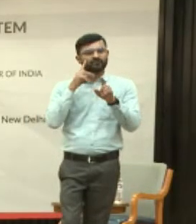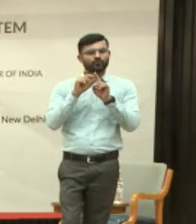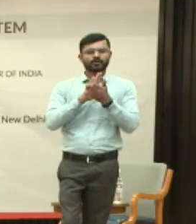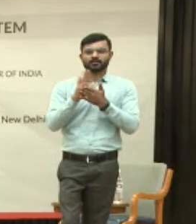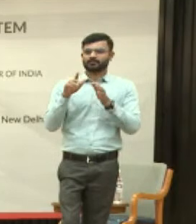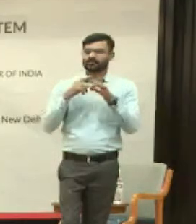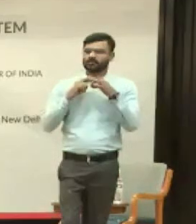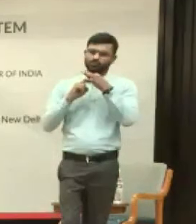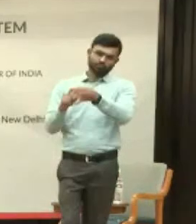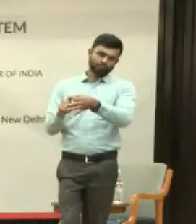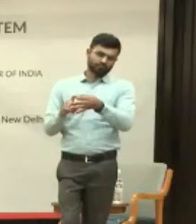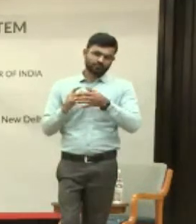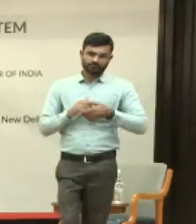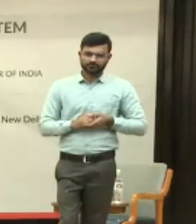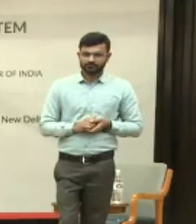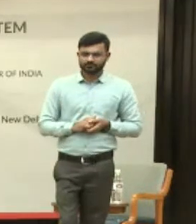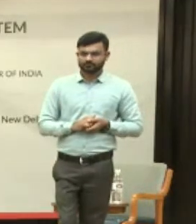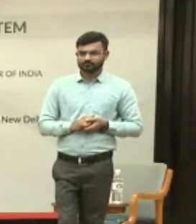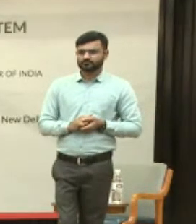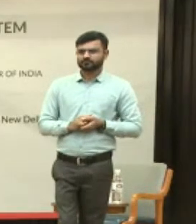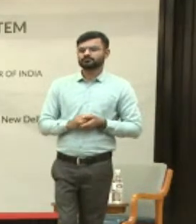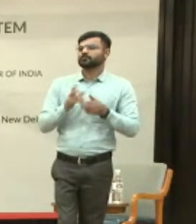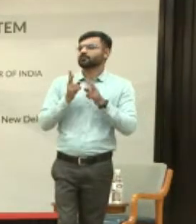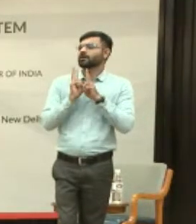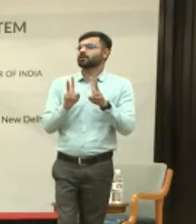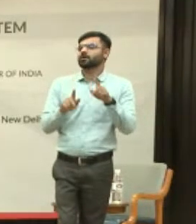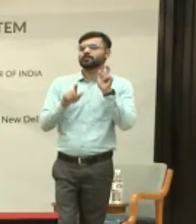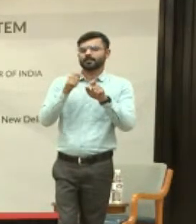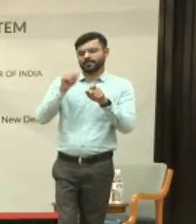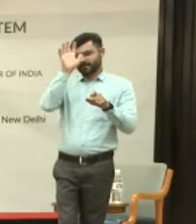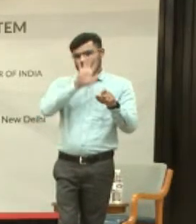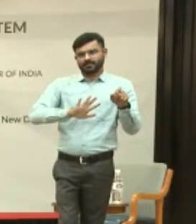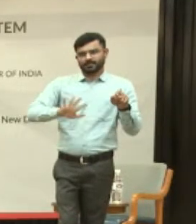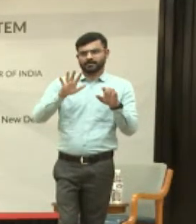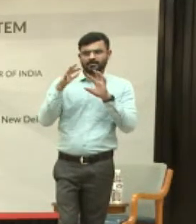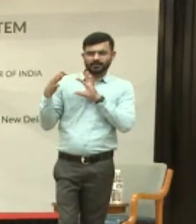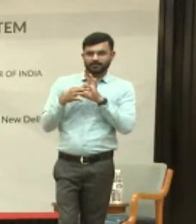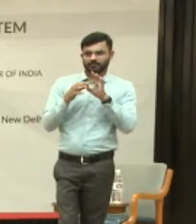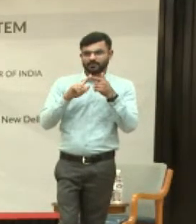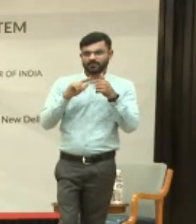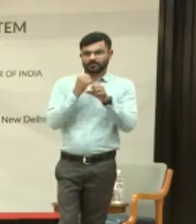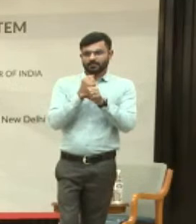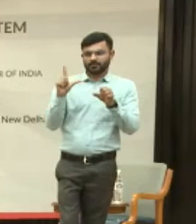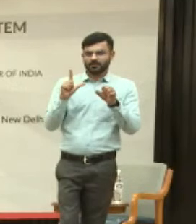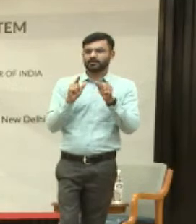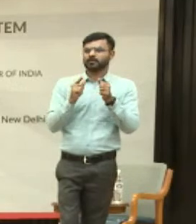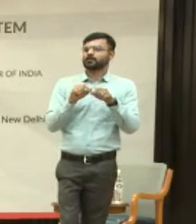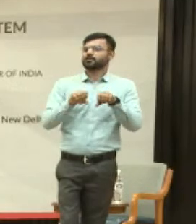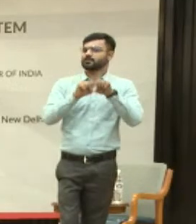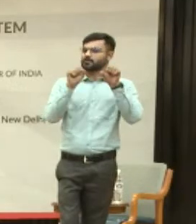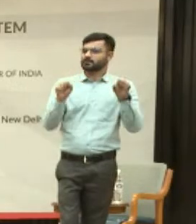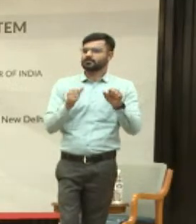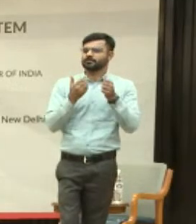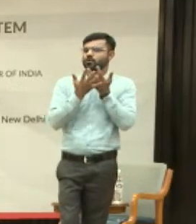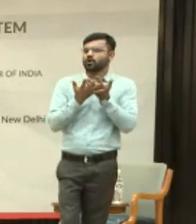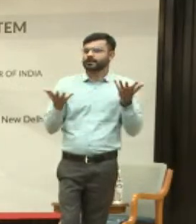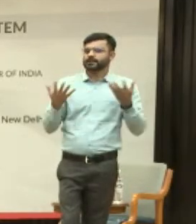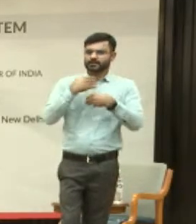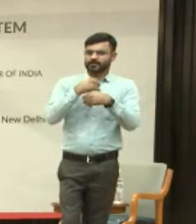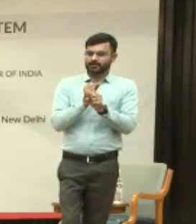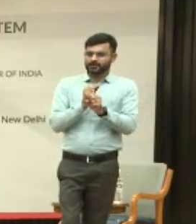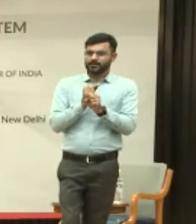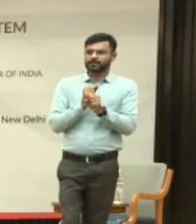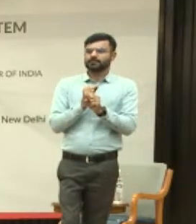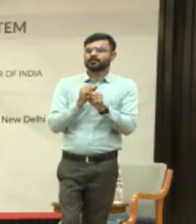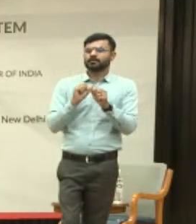my question is that the common people of India relate to the legal system from the symbols. So the attire